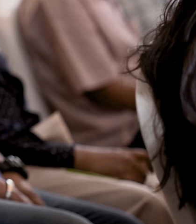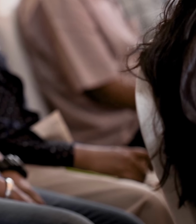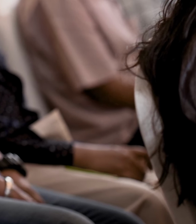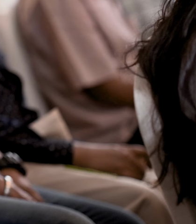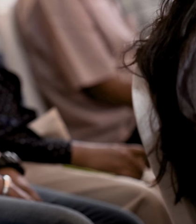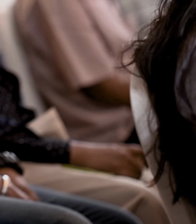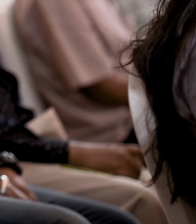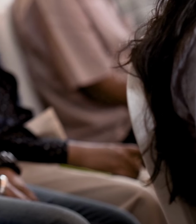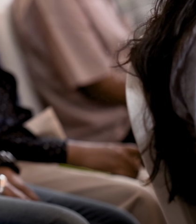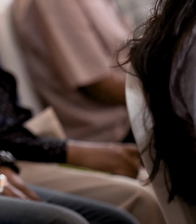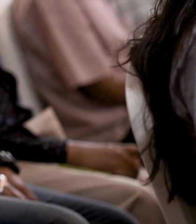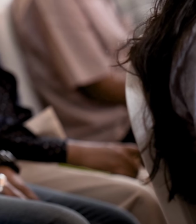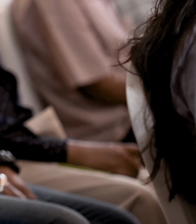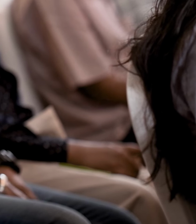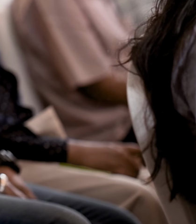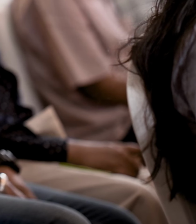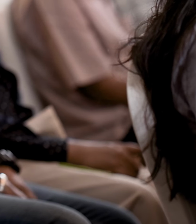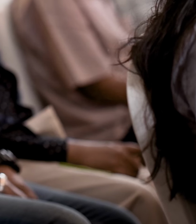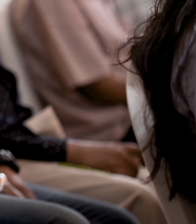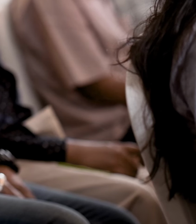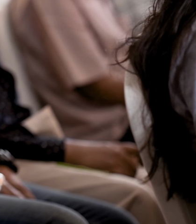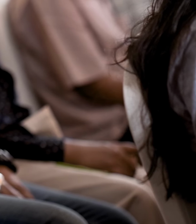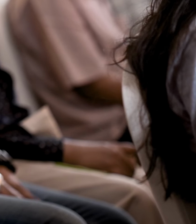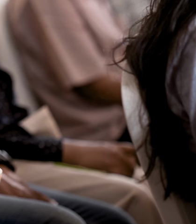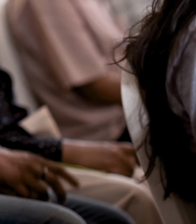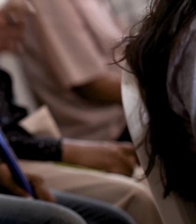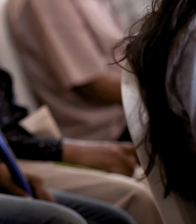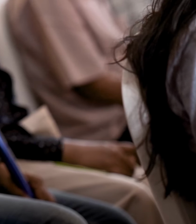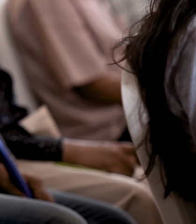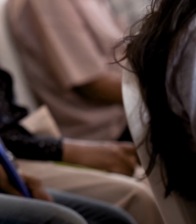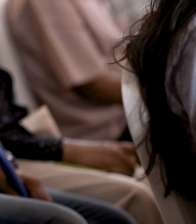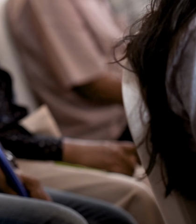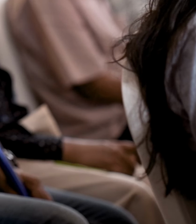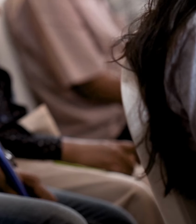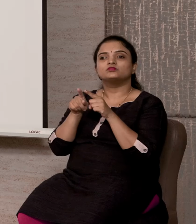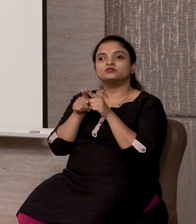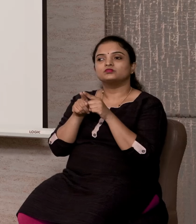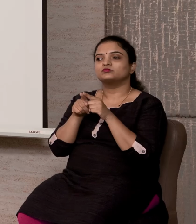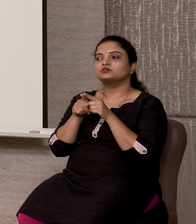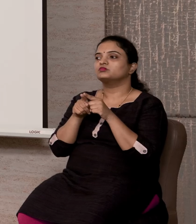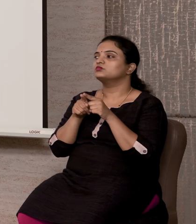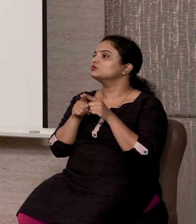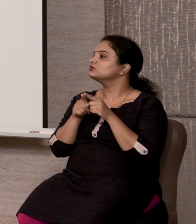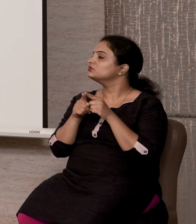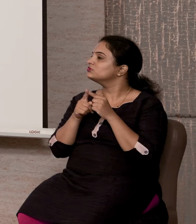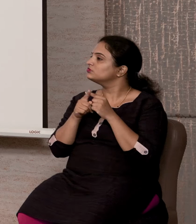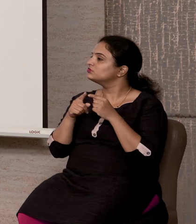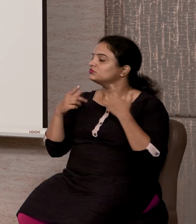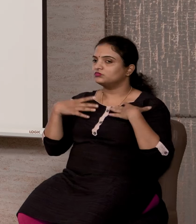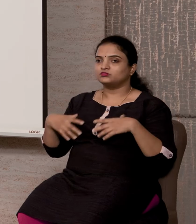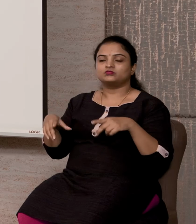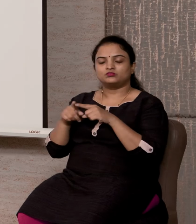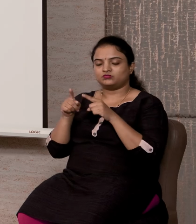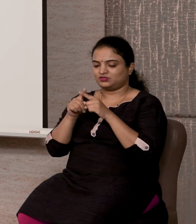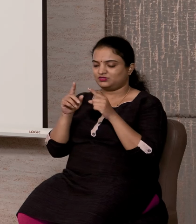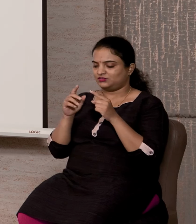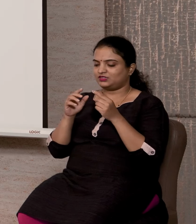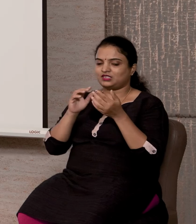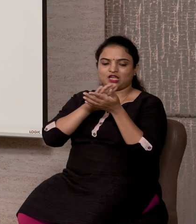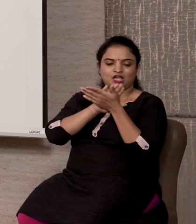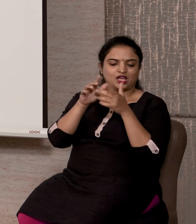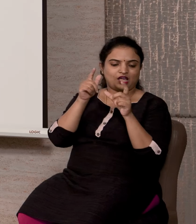or not, right? So just for the context for a lot of audience, there are bodies like IEEE, ACM